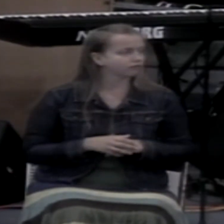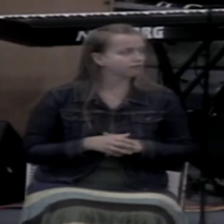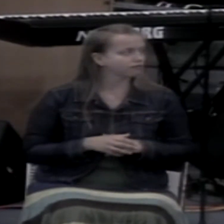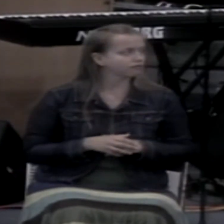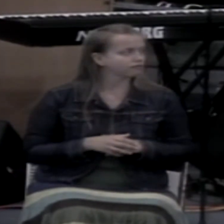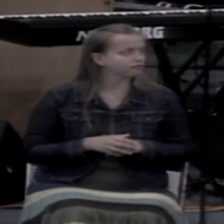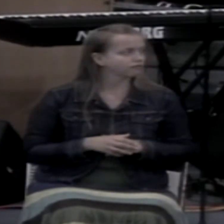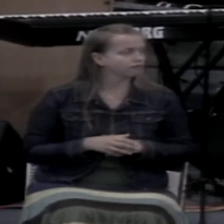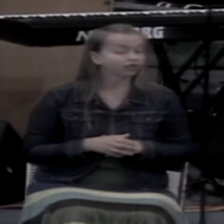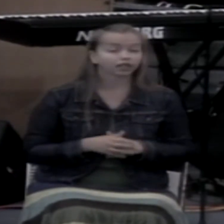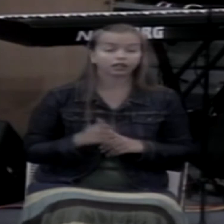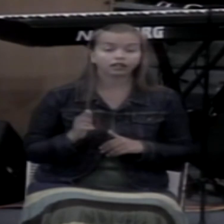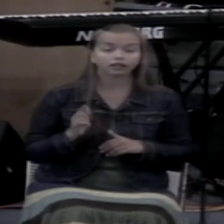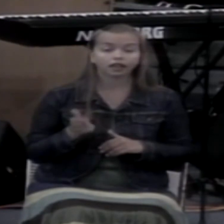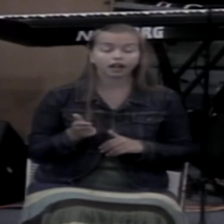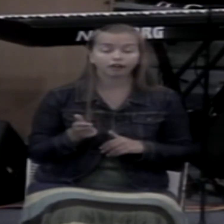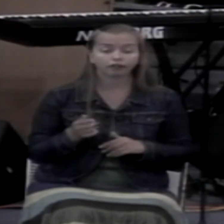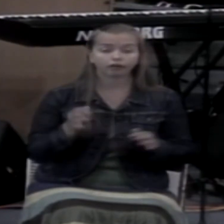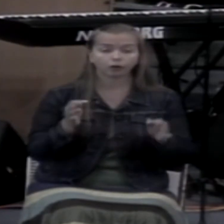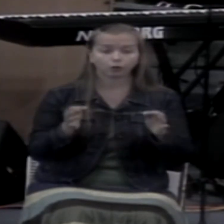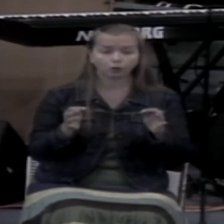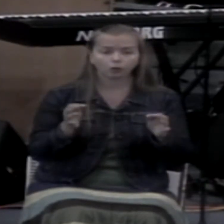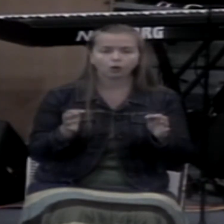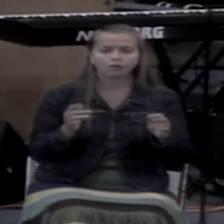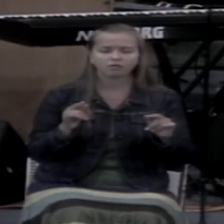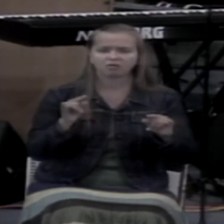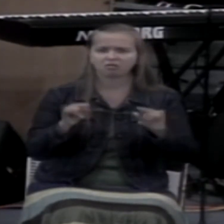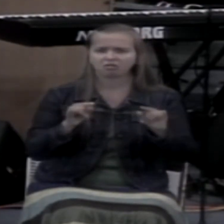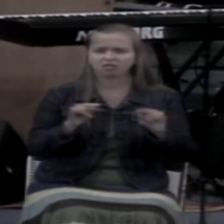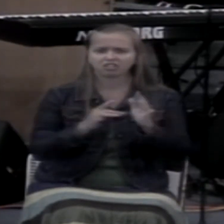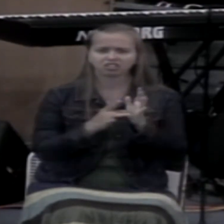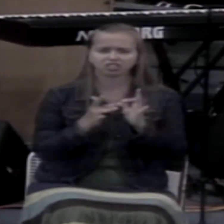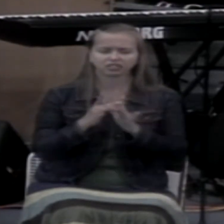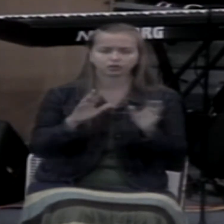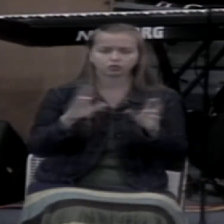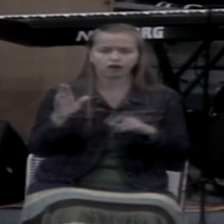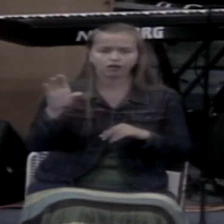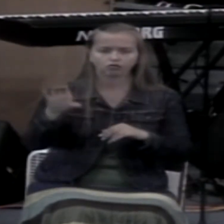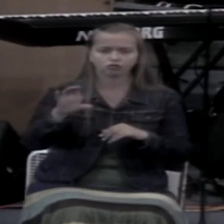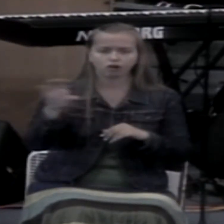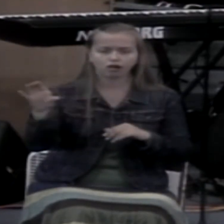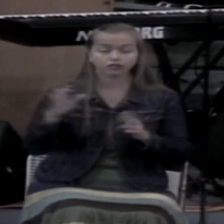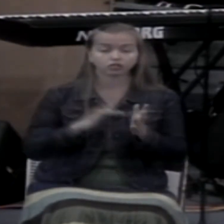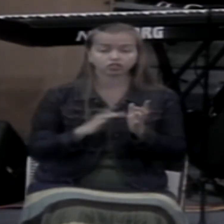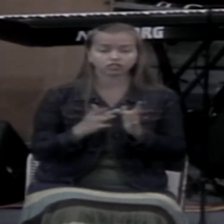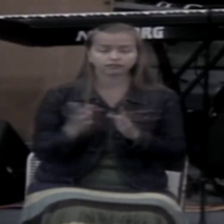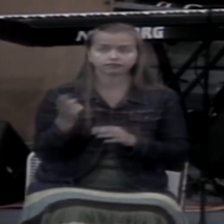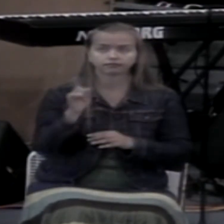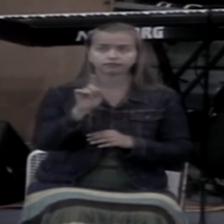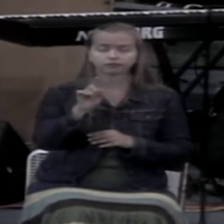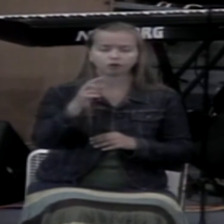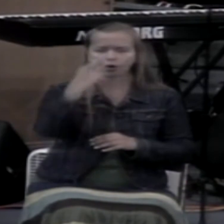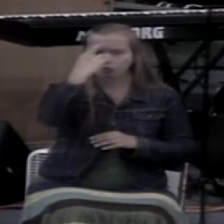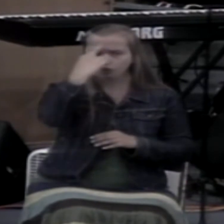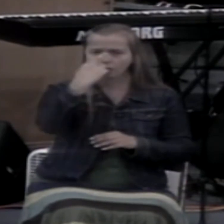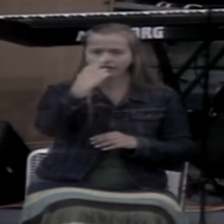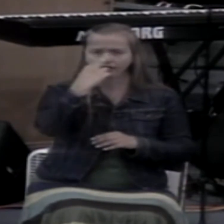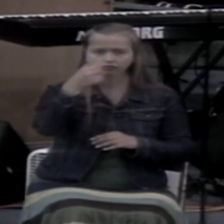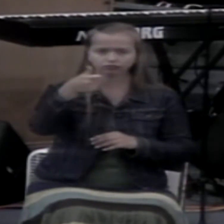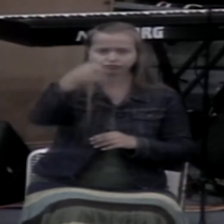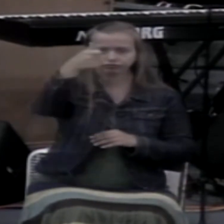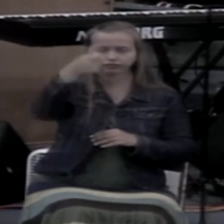The people that were responsible for him being brought there, you know what they did? They went out and hired two